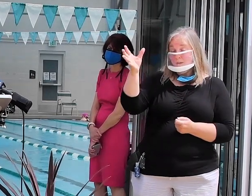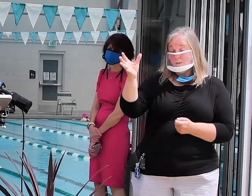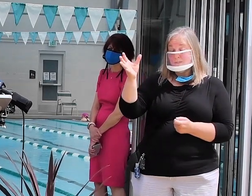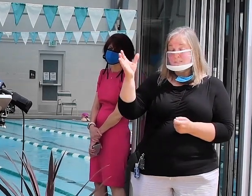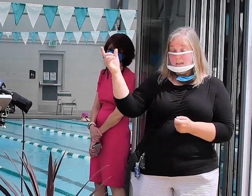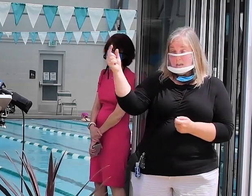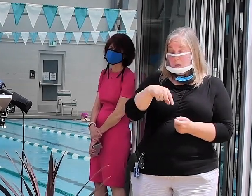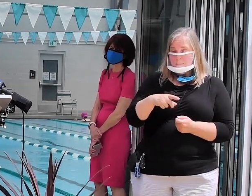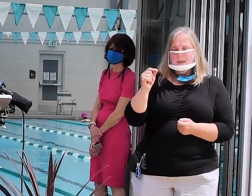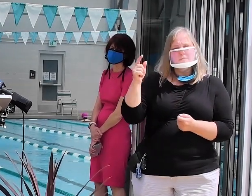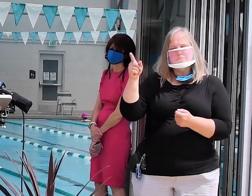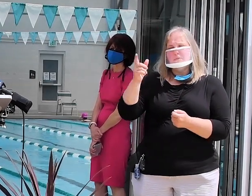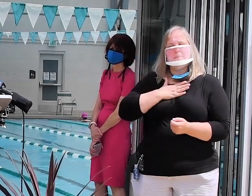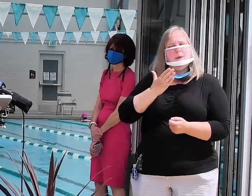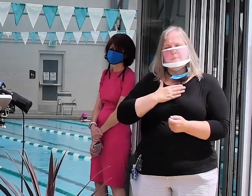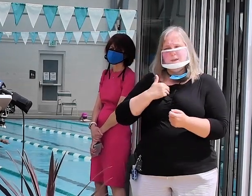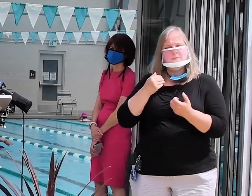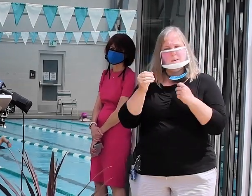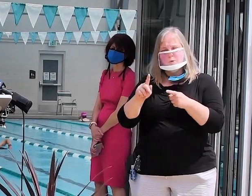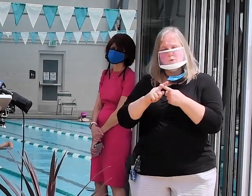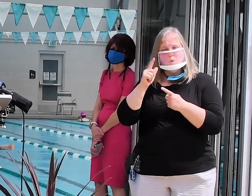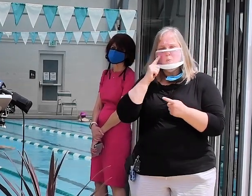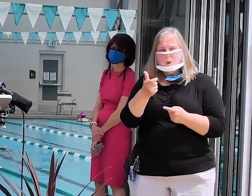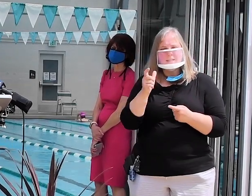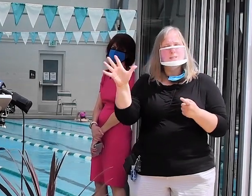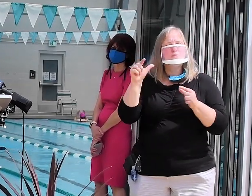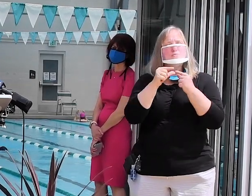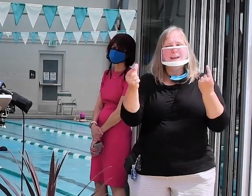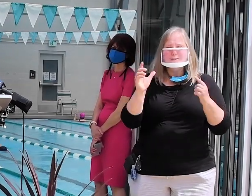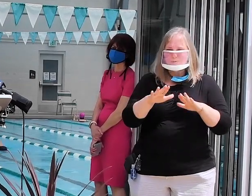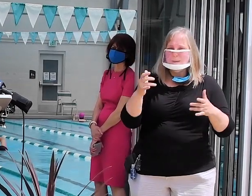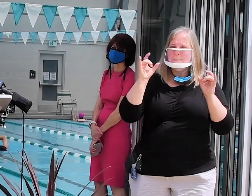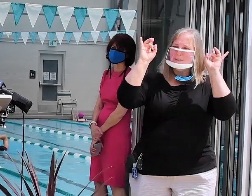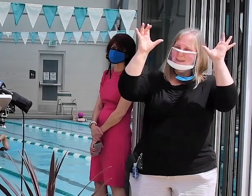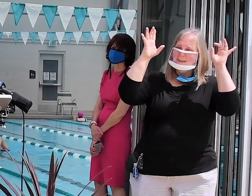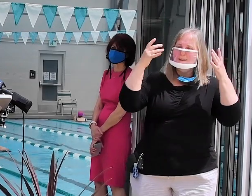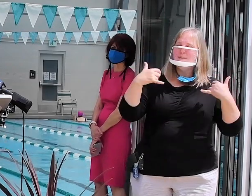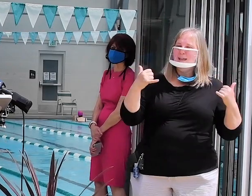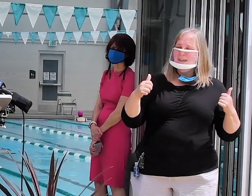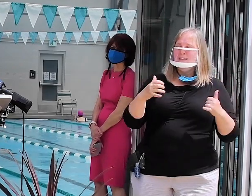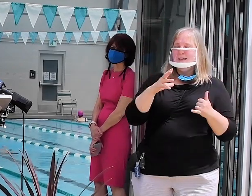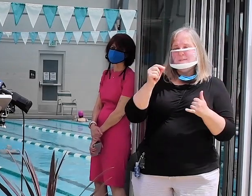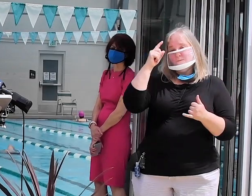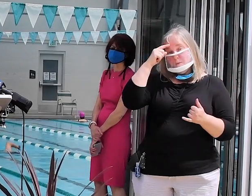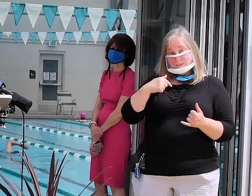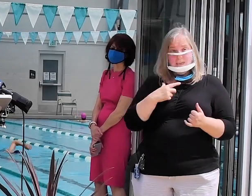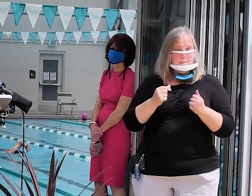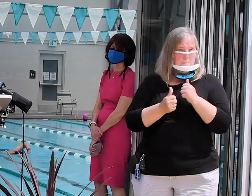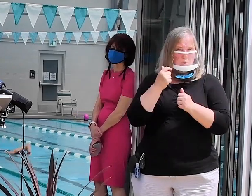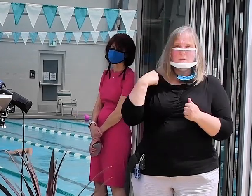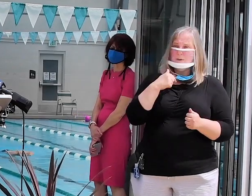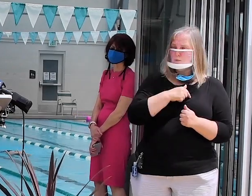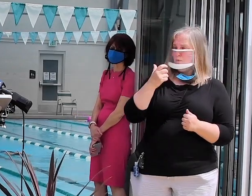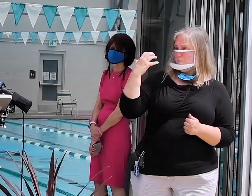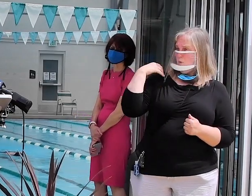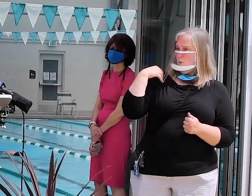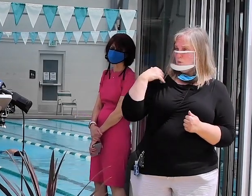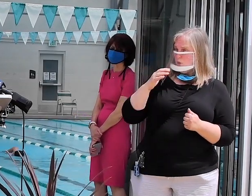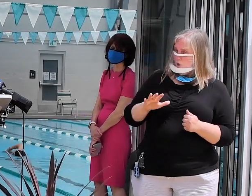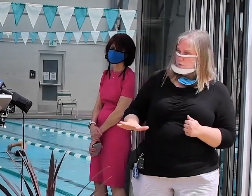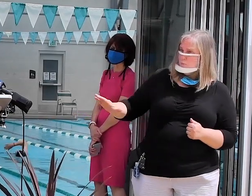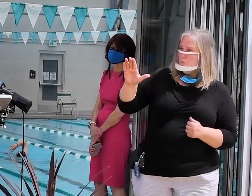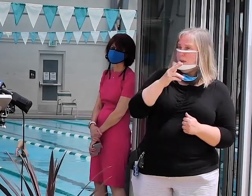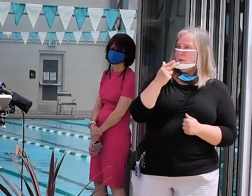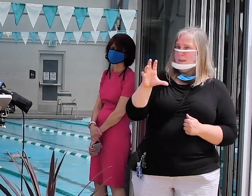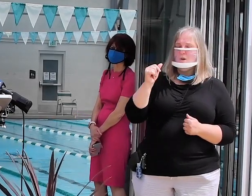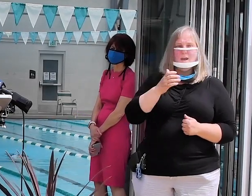happy to get an opportunity to watch his grandchildren play. So for me and for most of us that have been coaching throughout Howard County are very